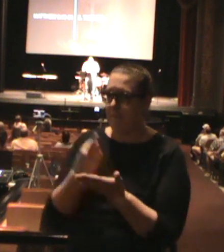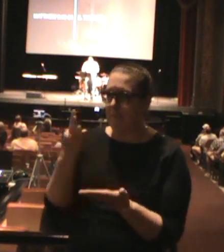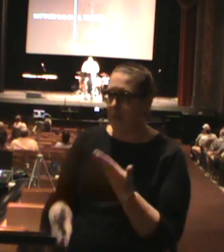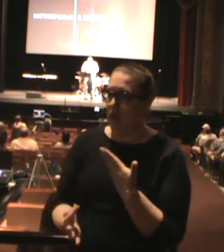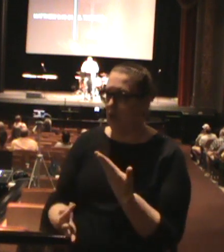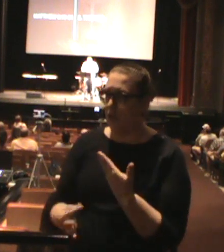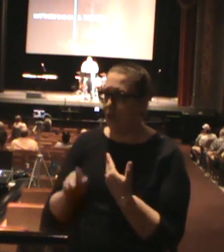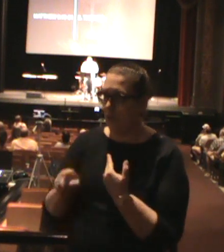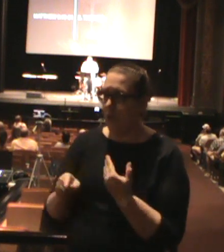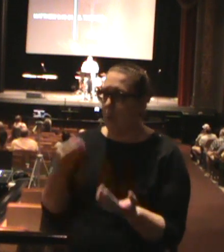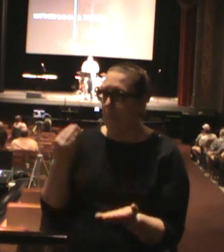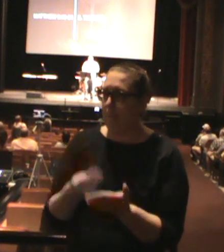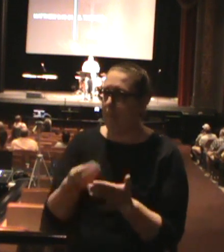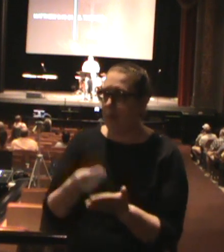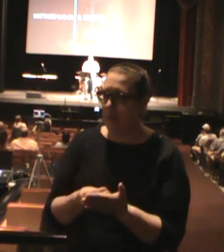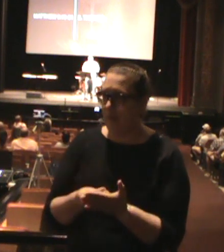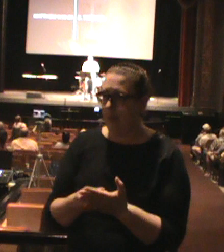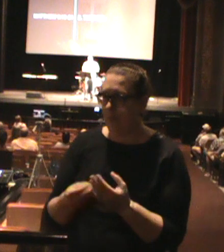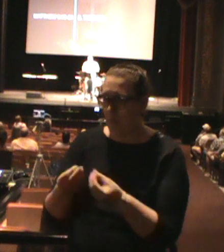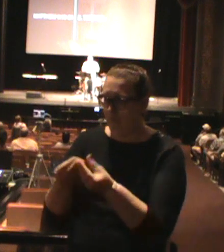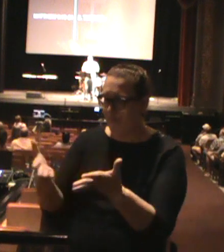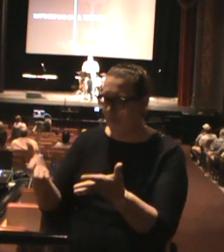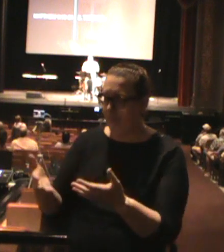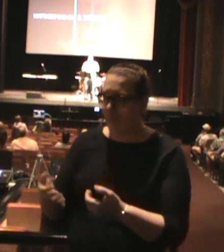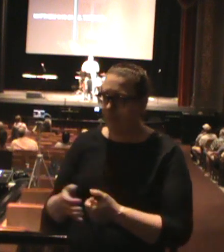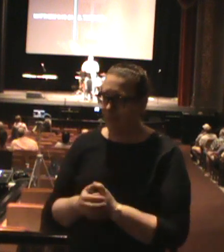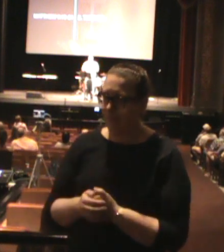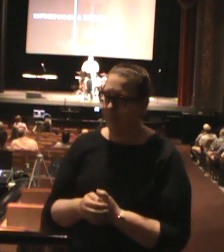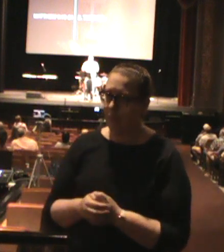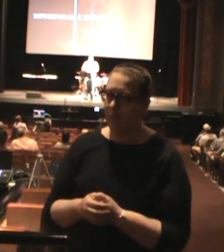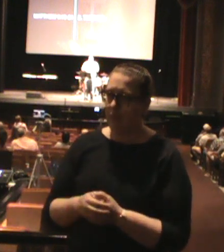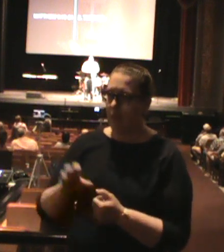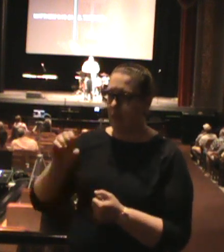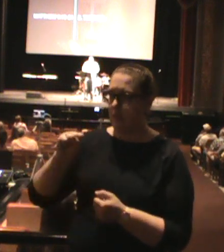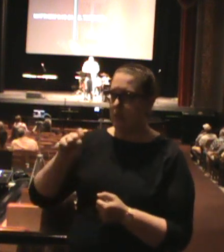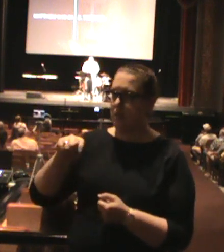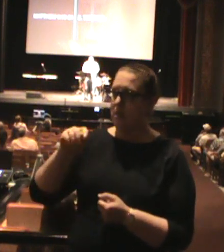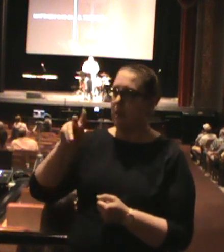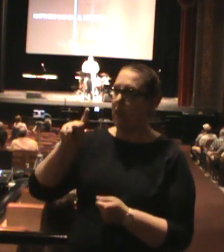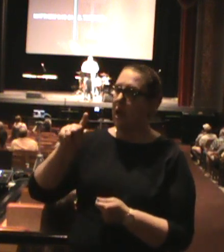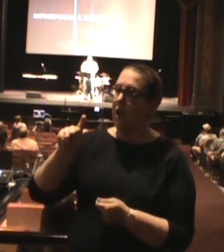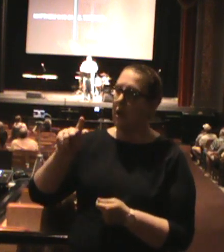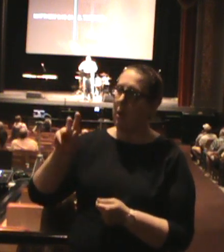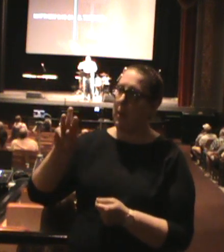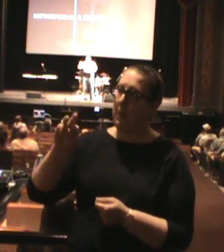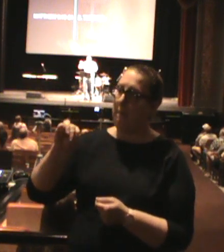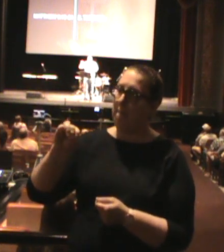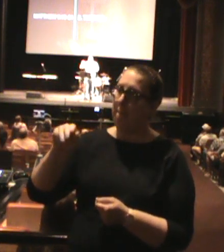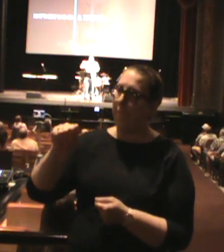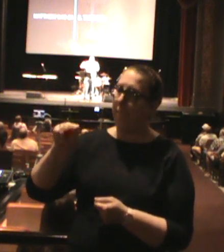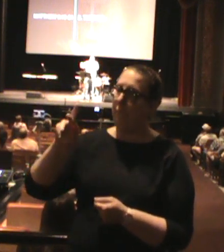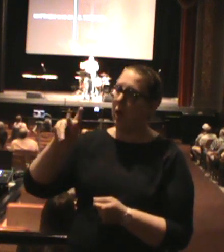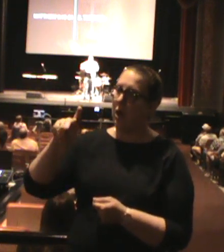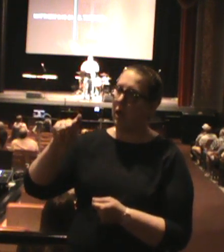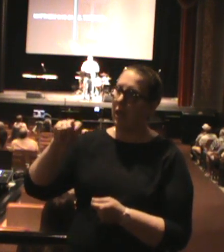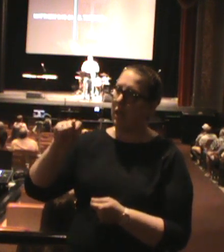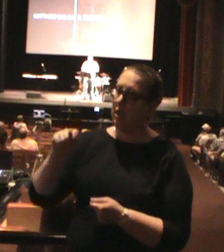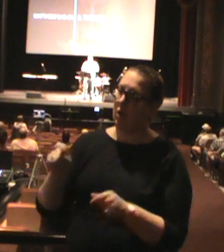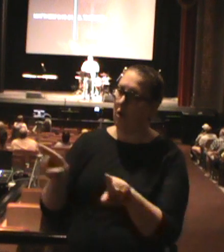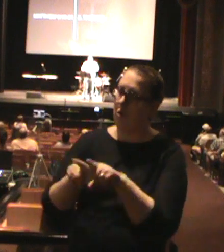your financial security. Jesus is challenging his followers here to not have their